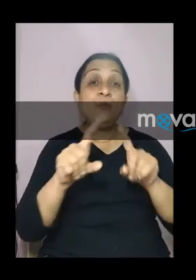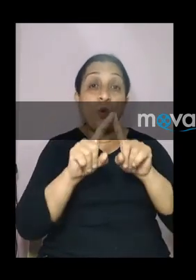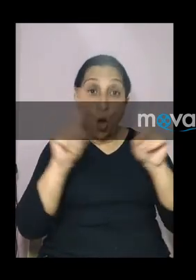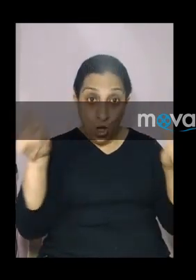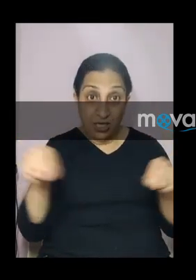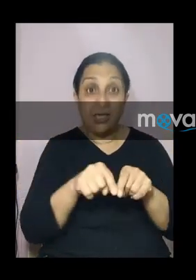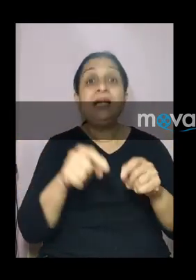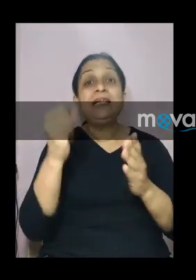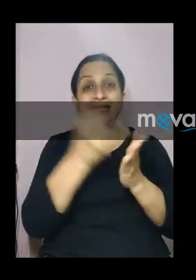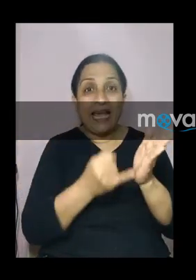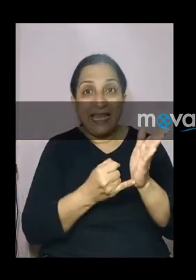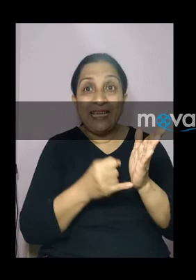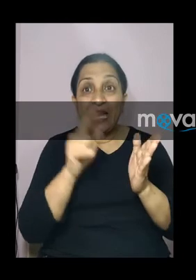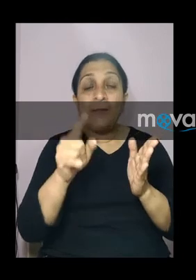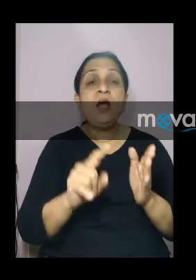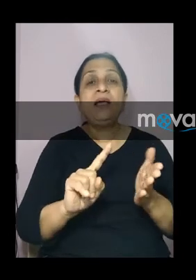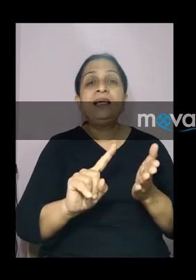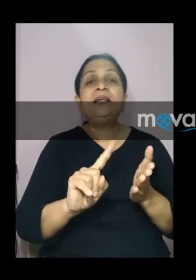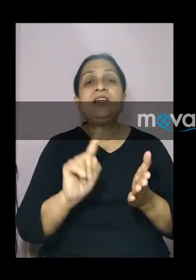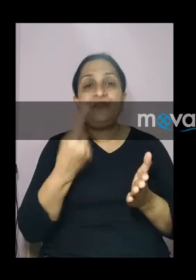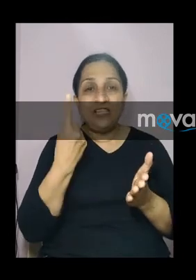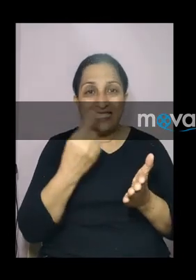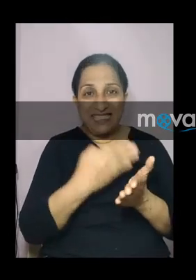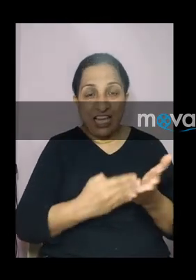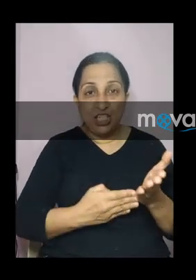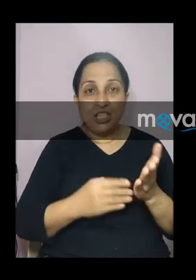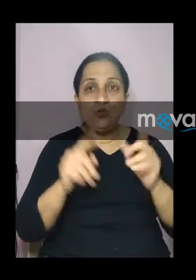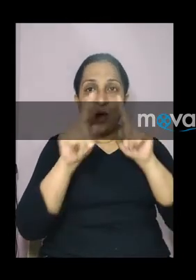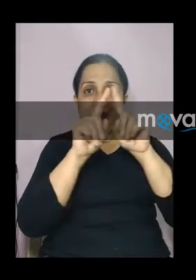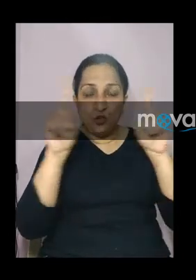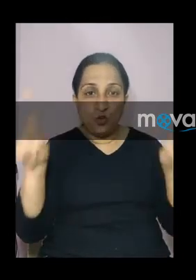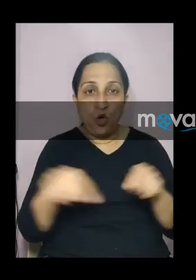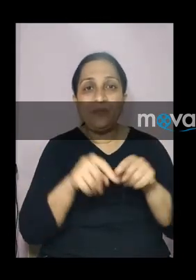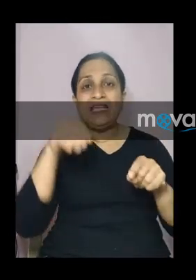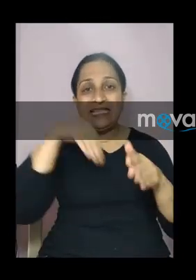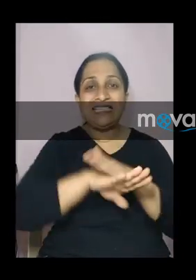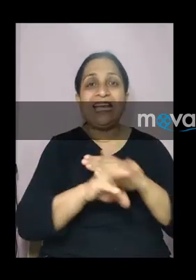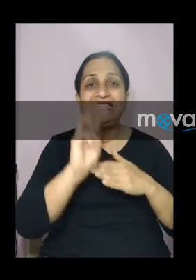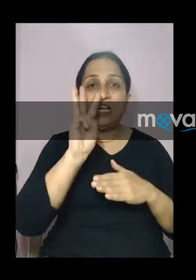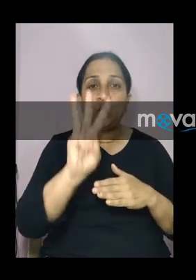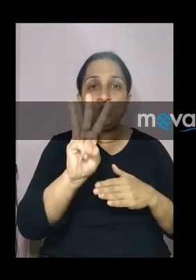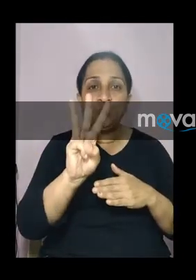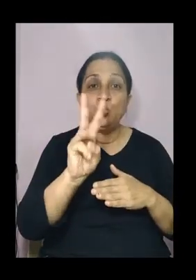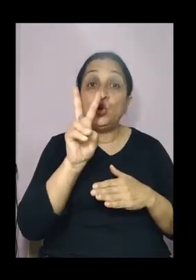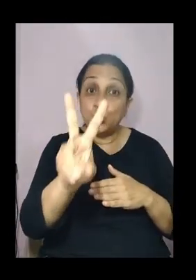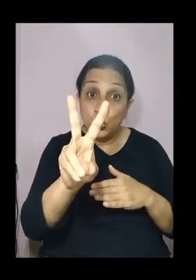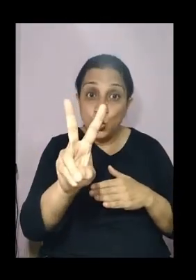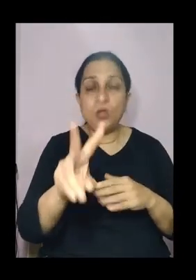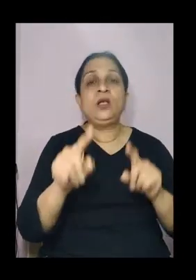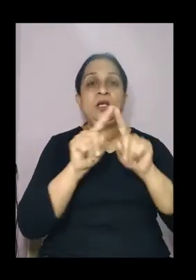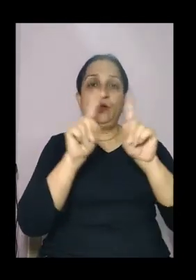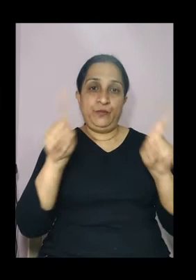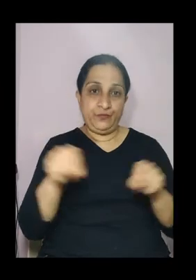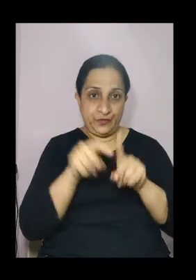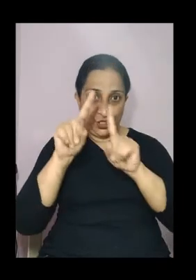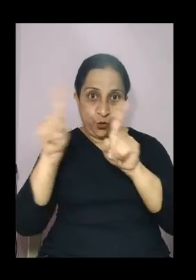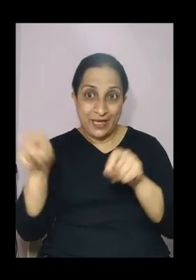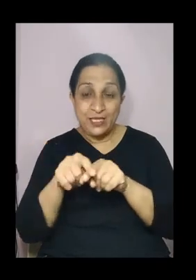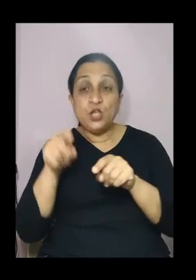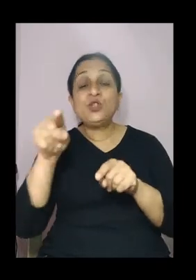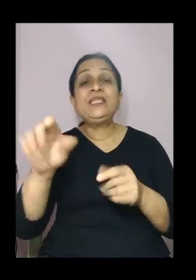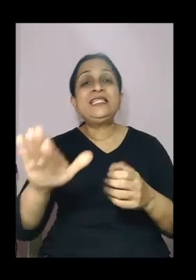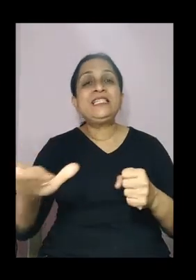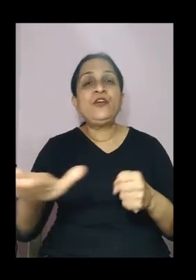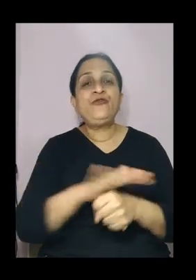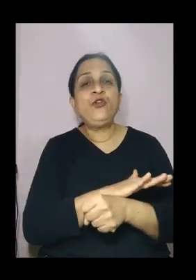for the block diagram, the first section you have to draw, inside there are two